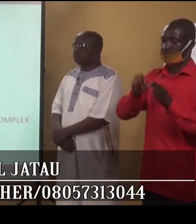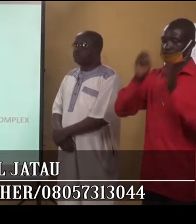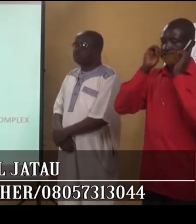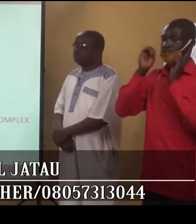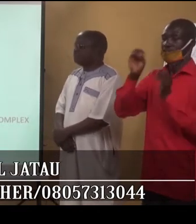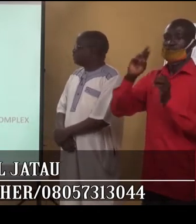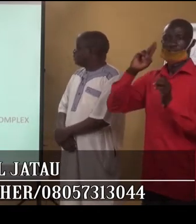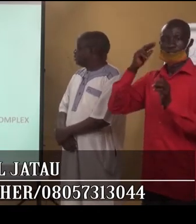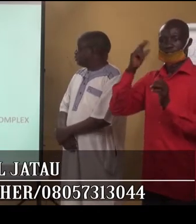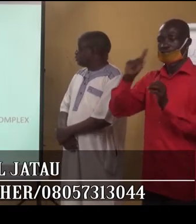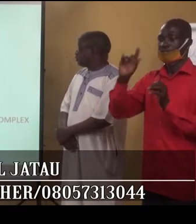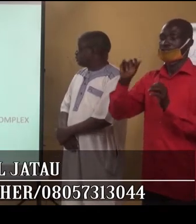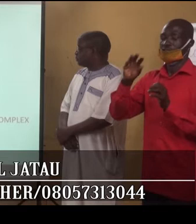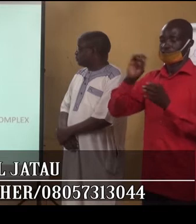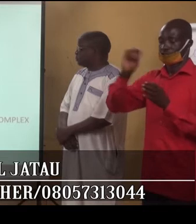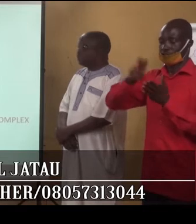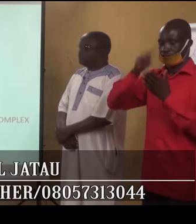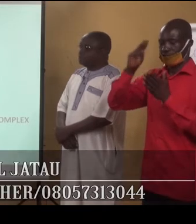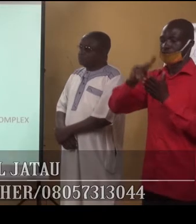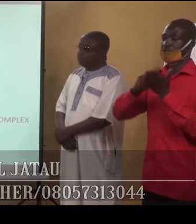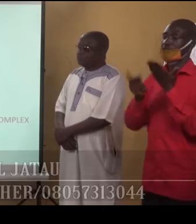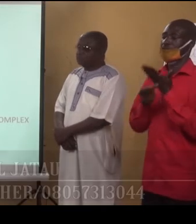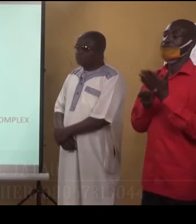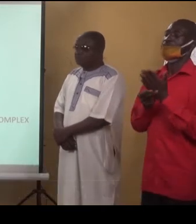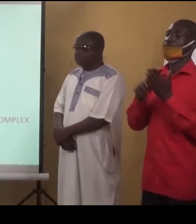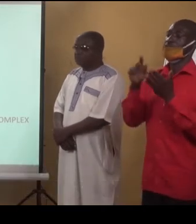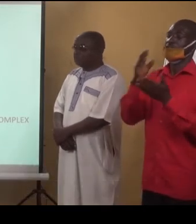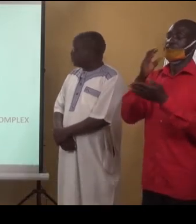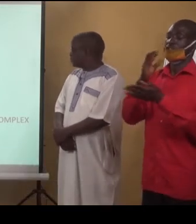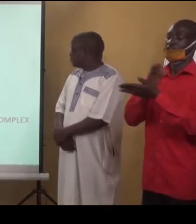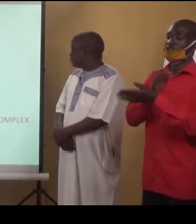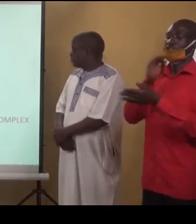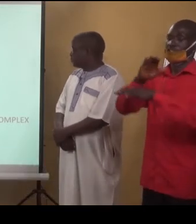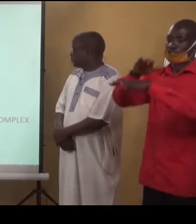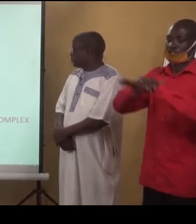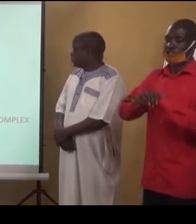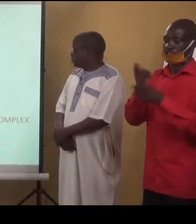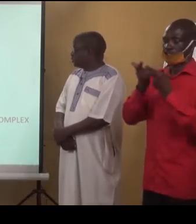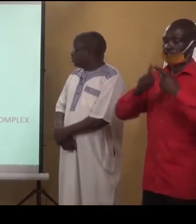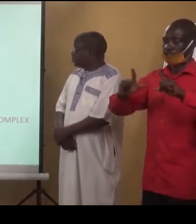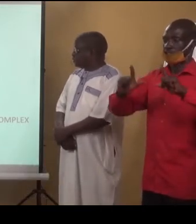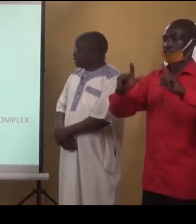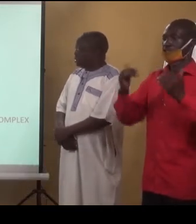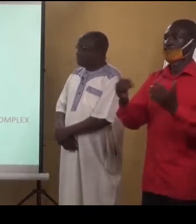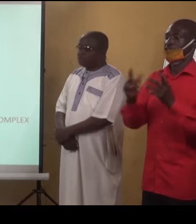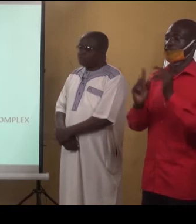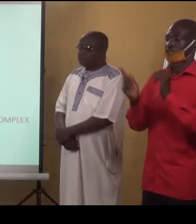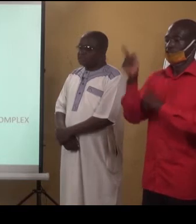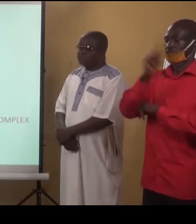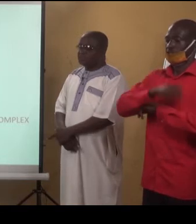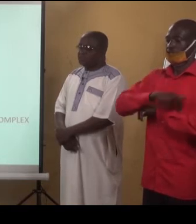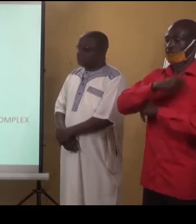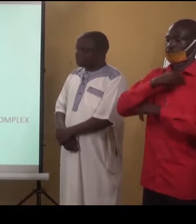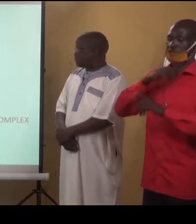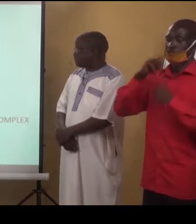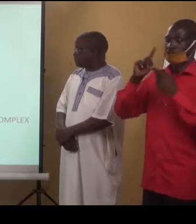Television e-learning program. The subject once again is English language. Today we are treating